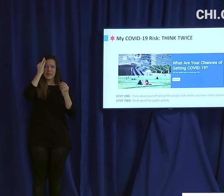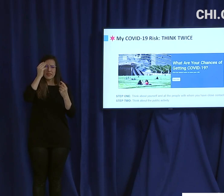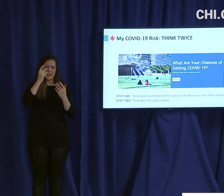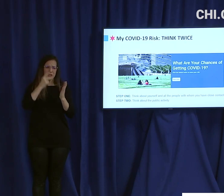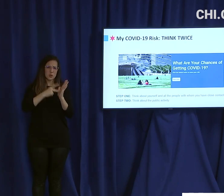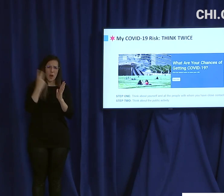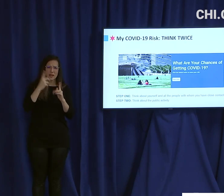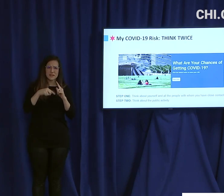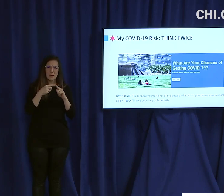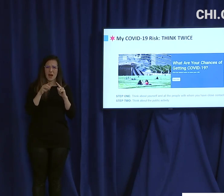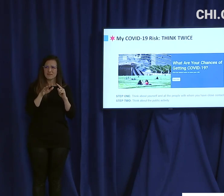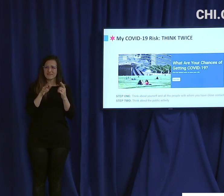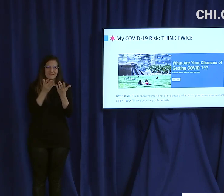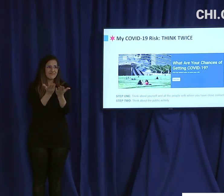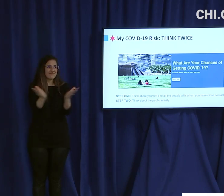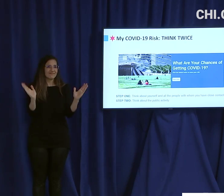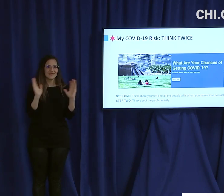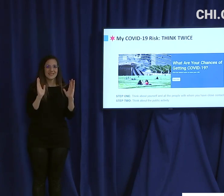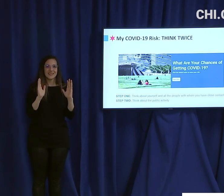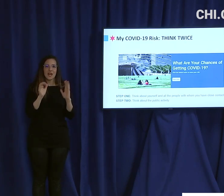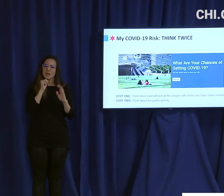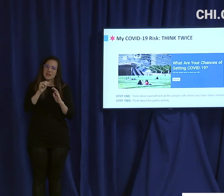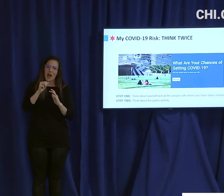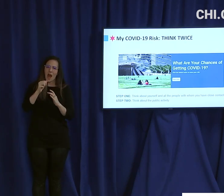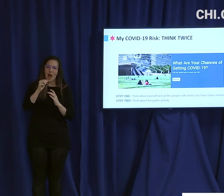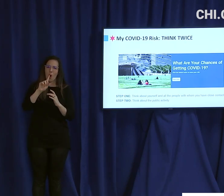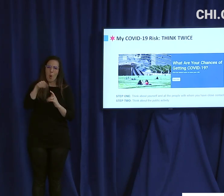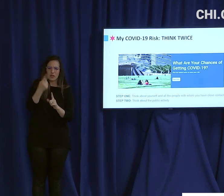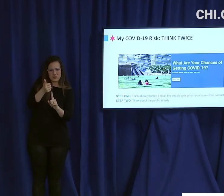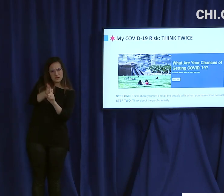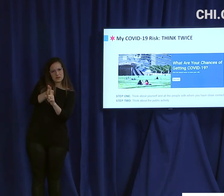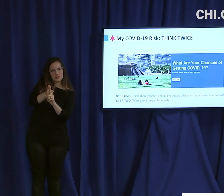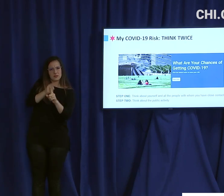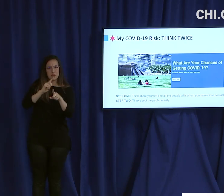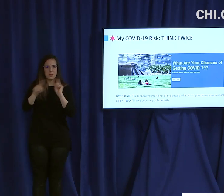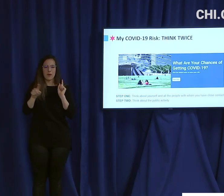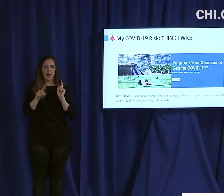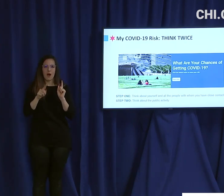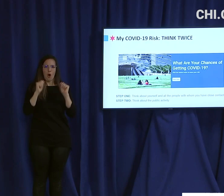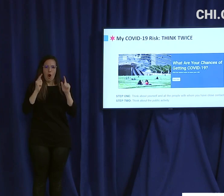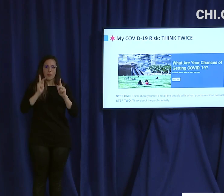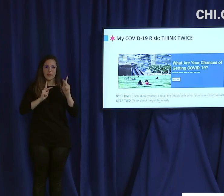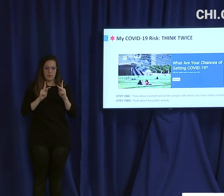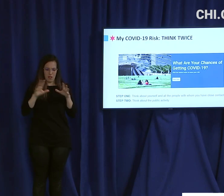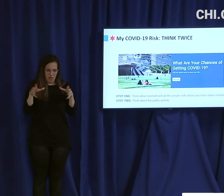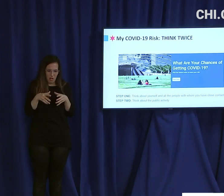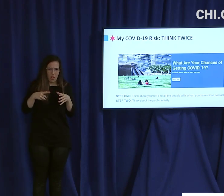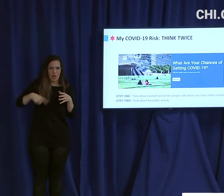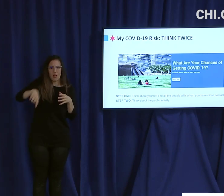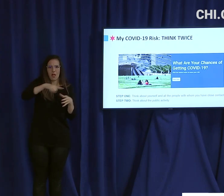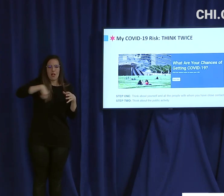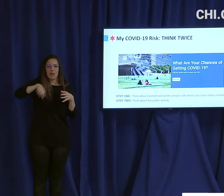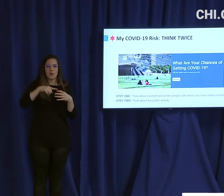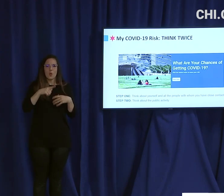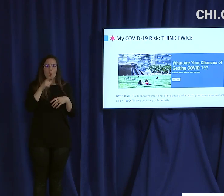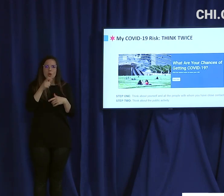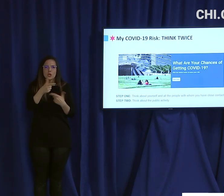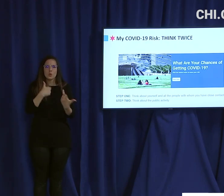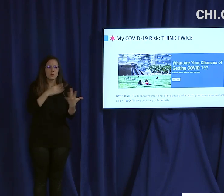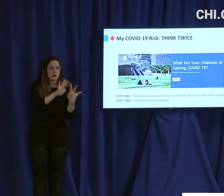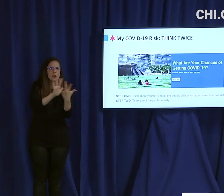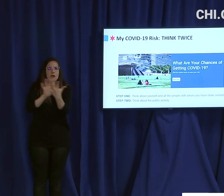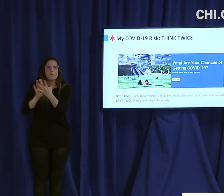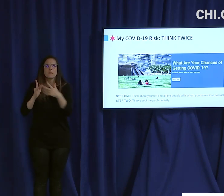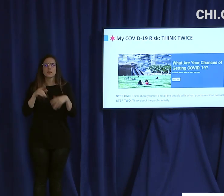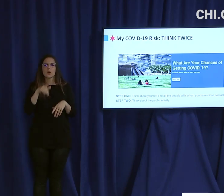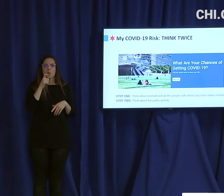of the people in your bubble. Who do you have close contact with? Who is in your household? Who do you see without